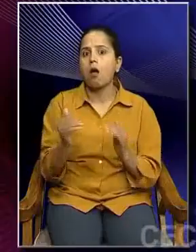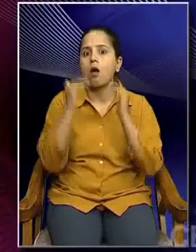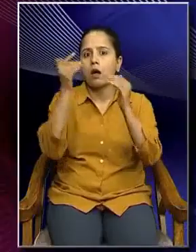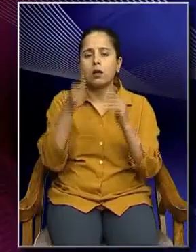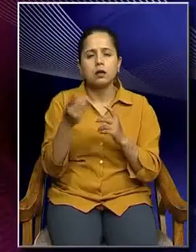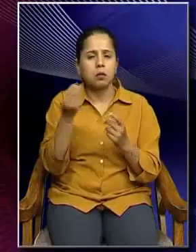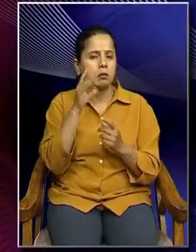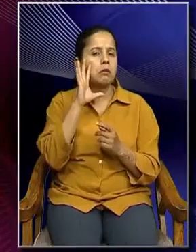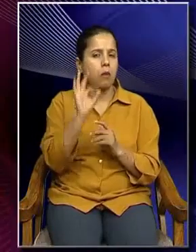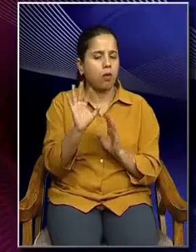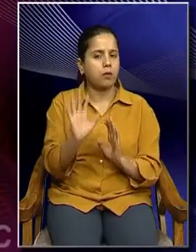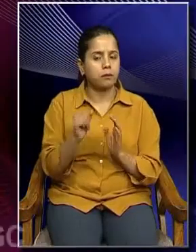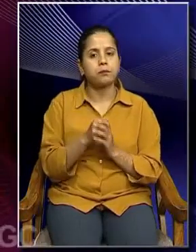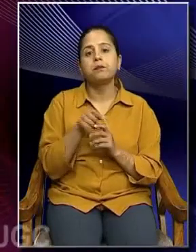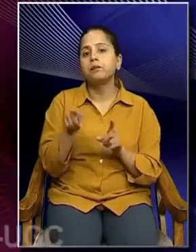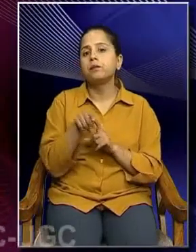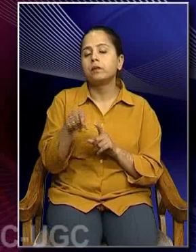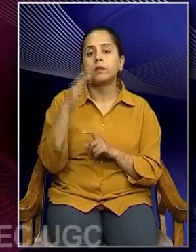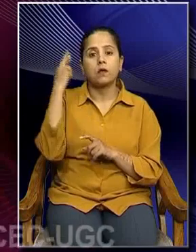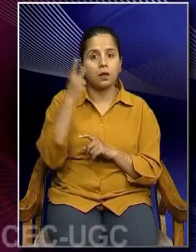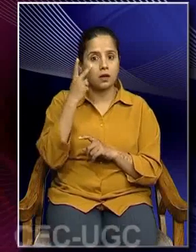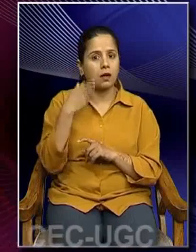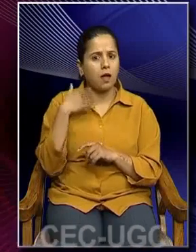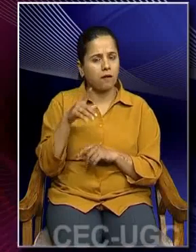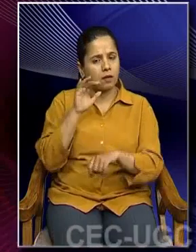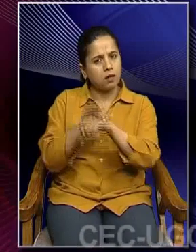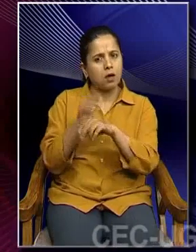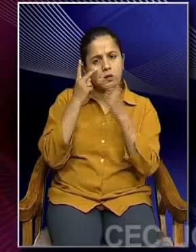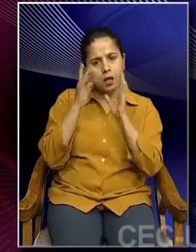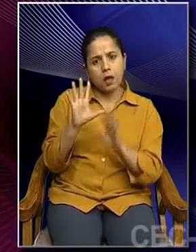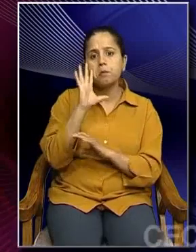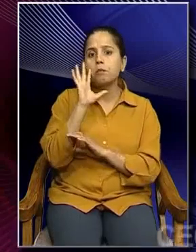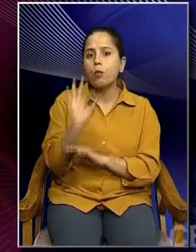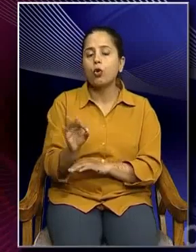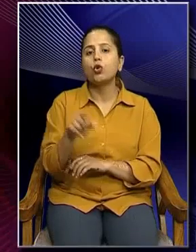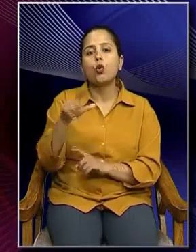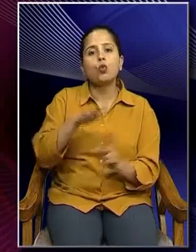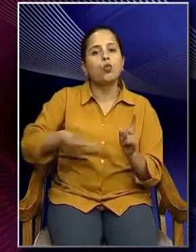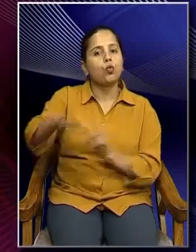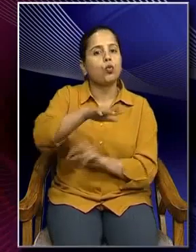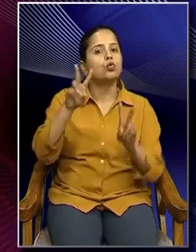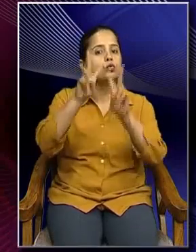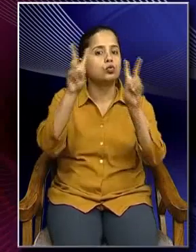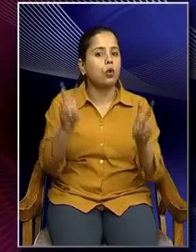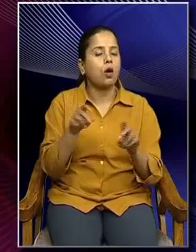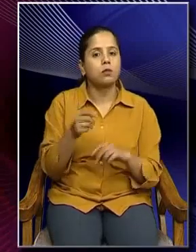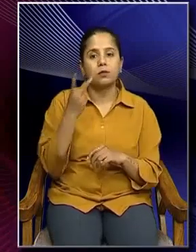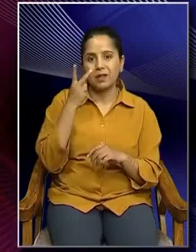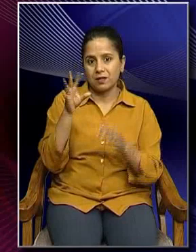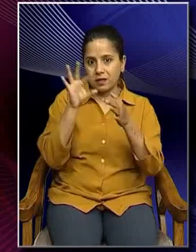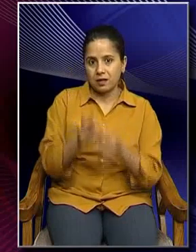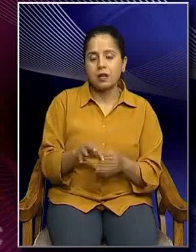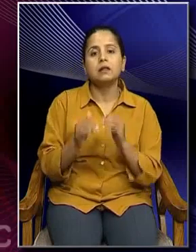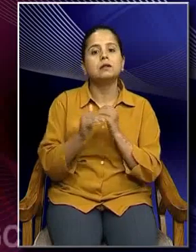critical. And so therefore, we very much recognize the importance of the local context, in the light of